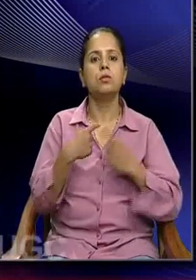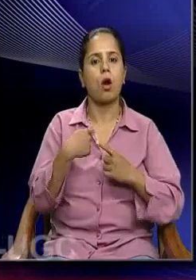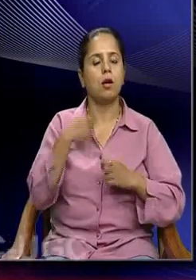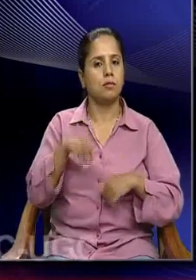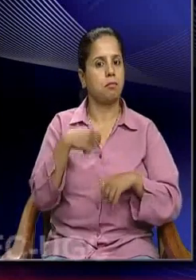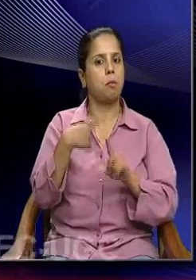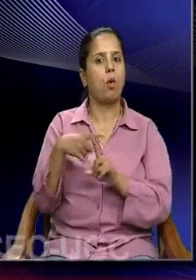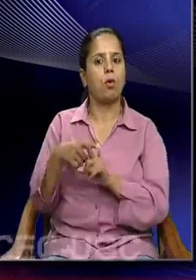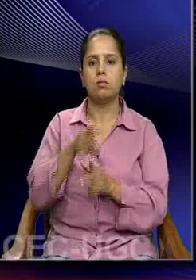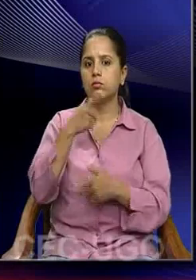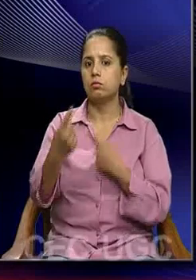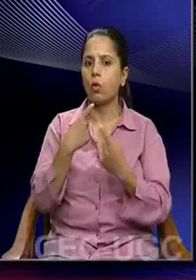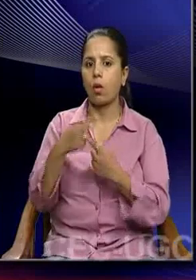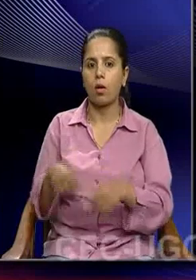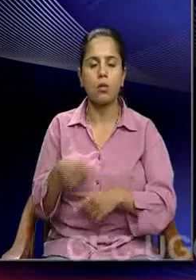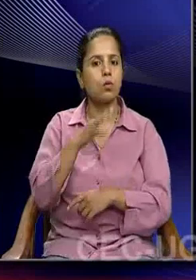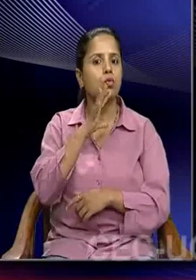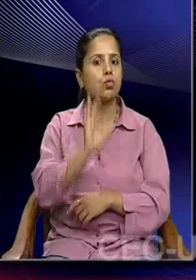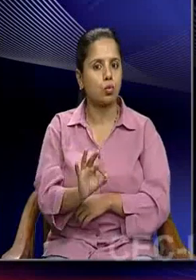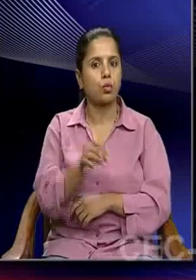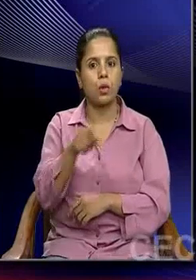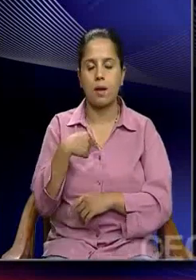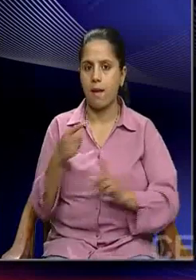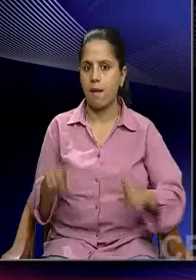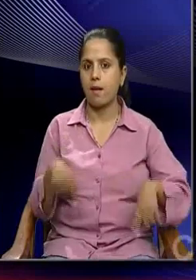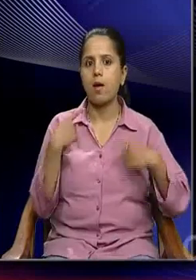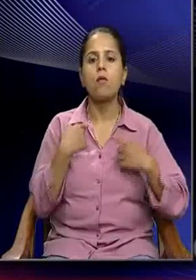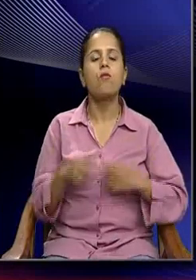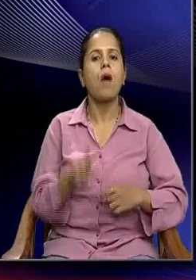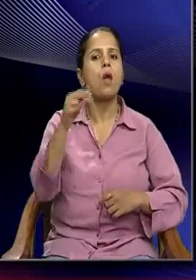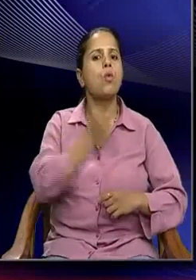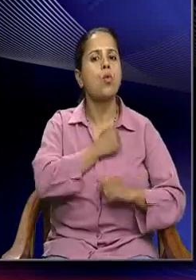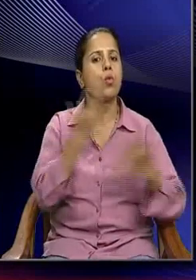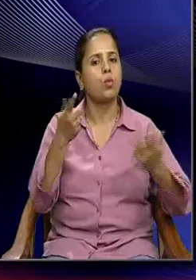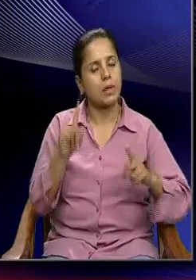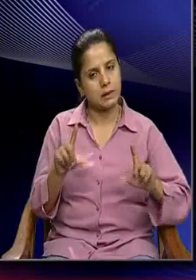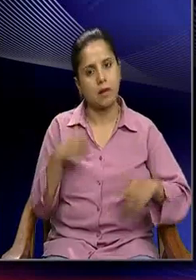and living in alignment with our values.